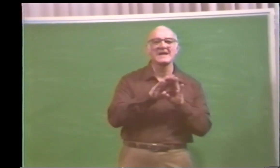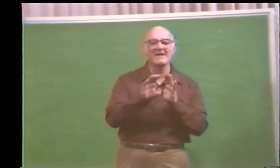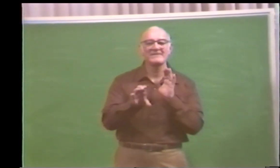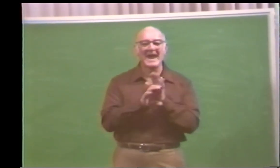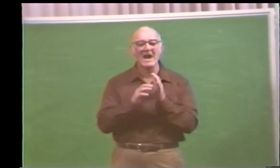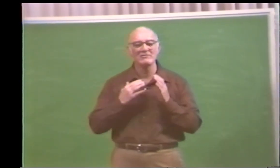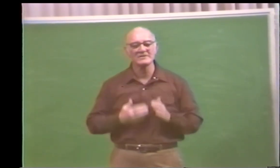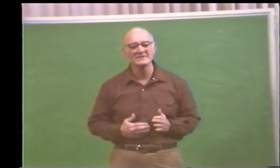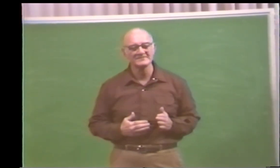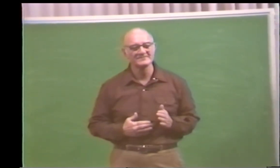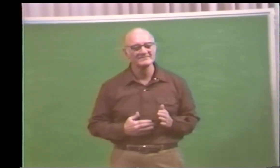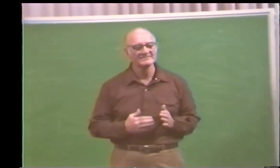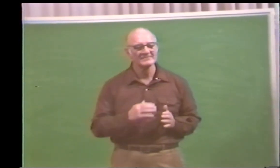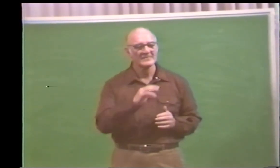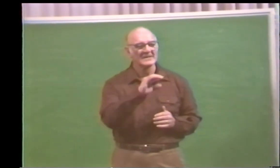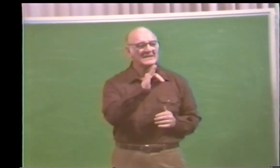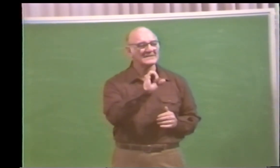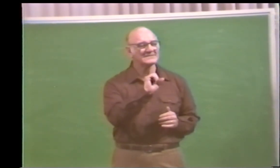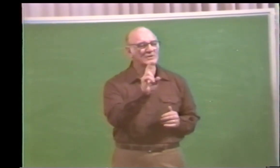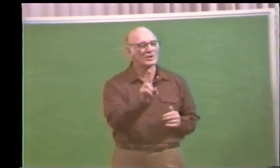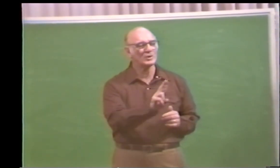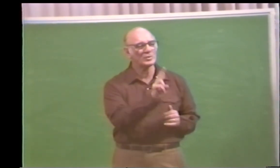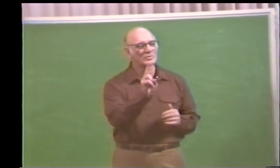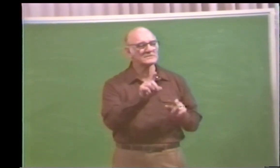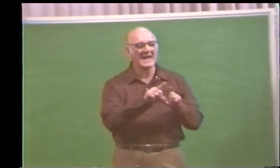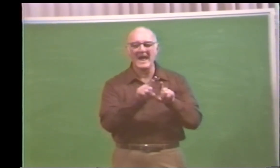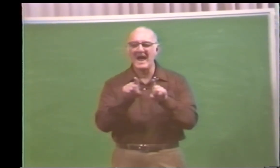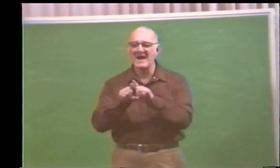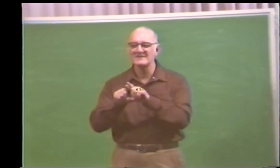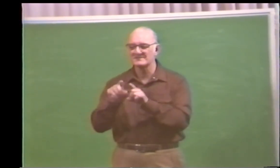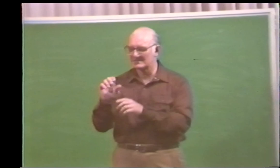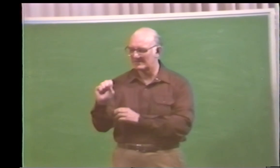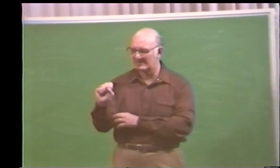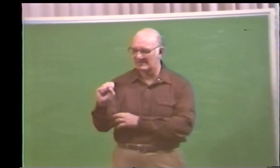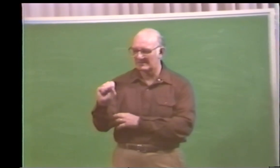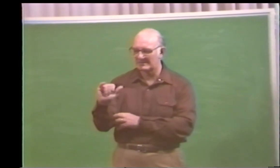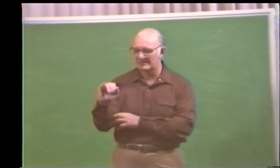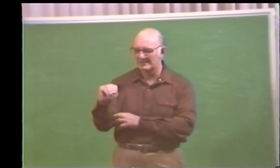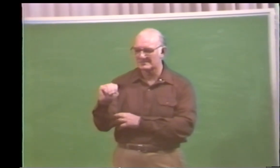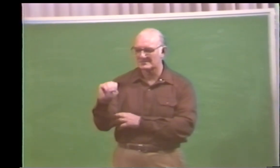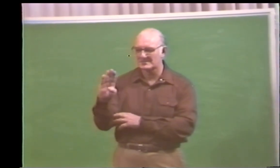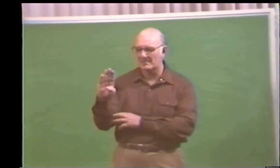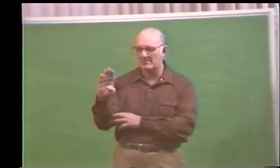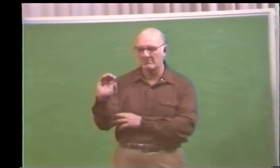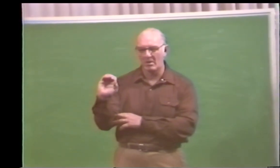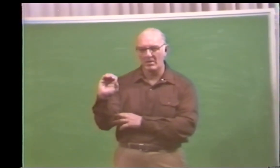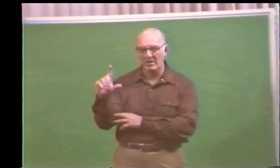deaf character is used as a symbol.